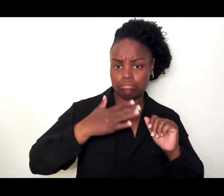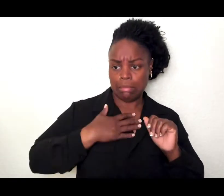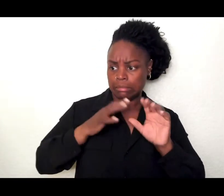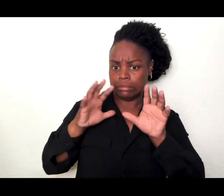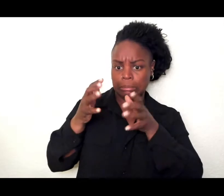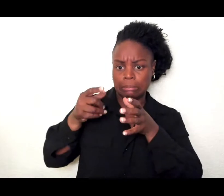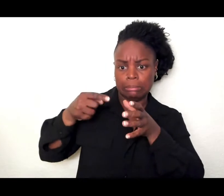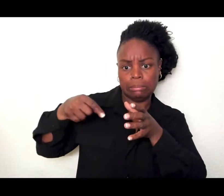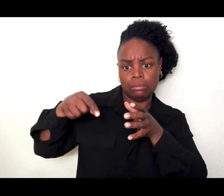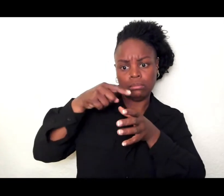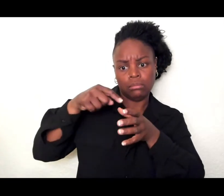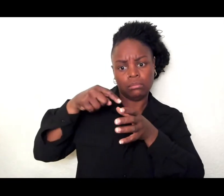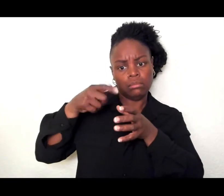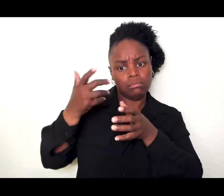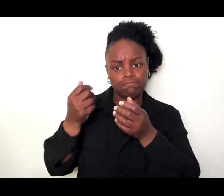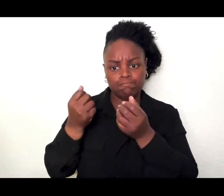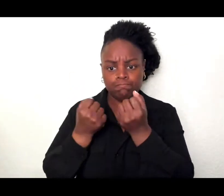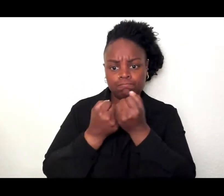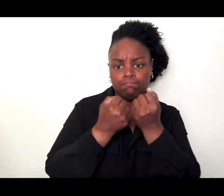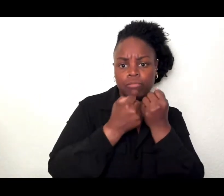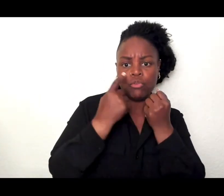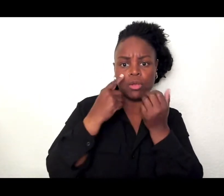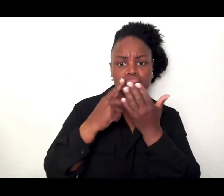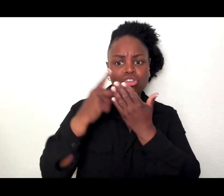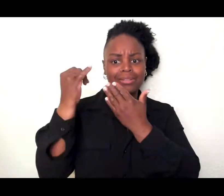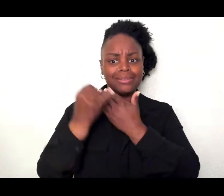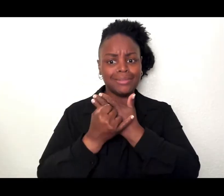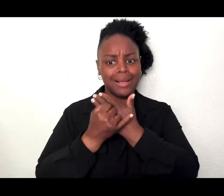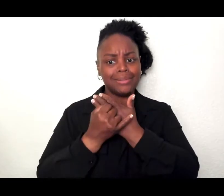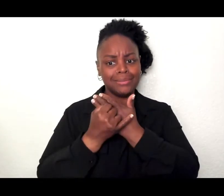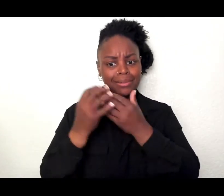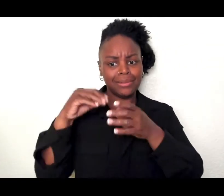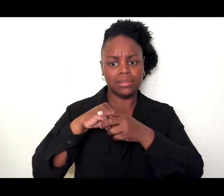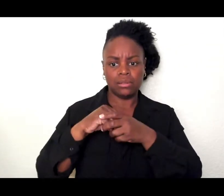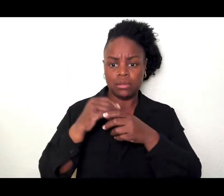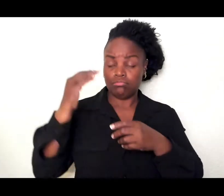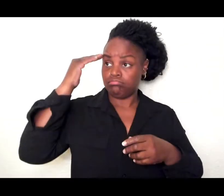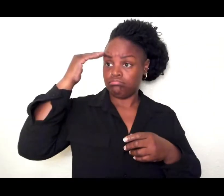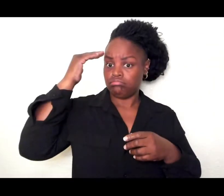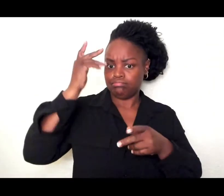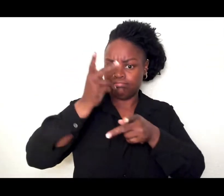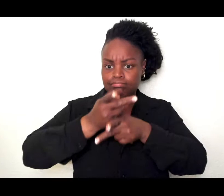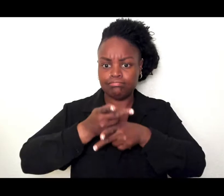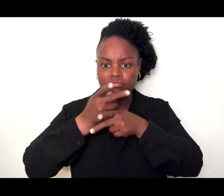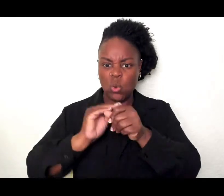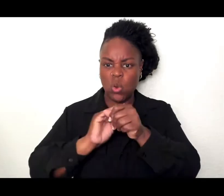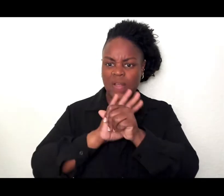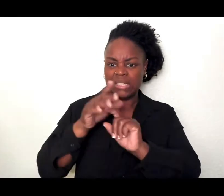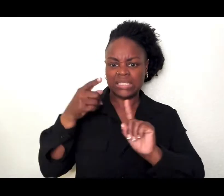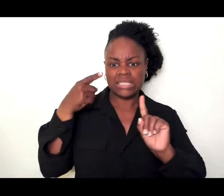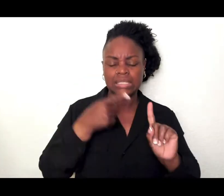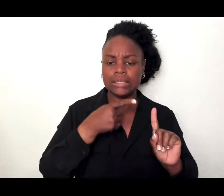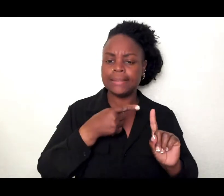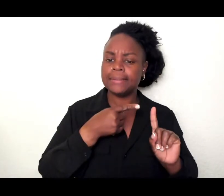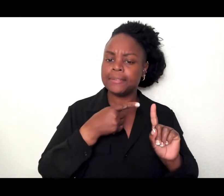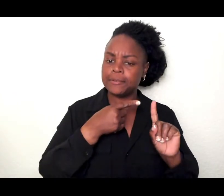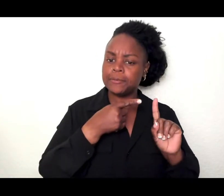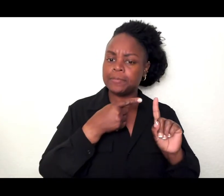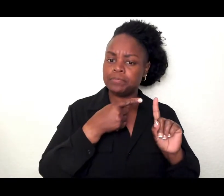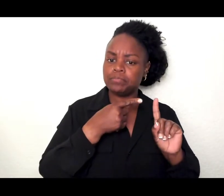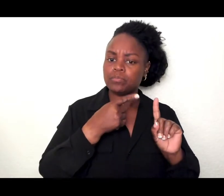in my team, everybody that was associated with this project was very cautious and aware of how COVID